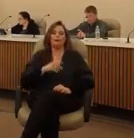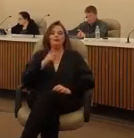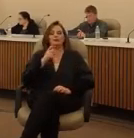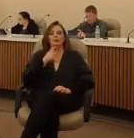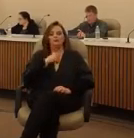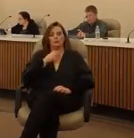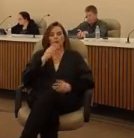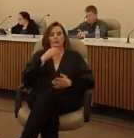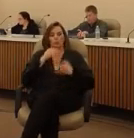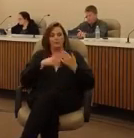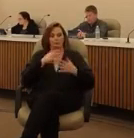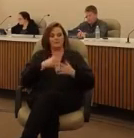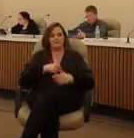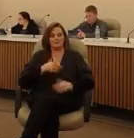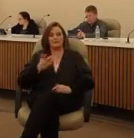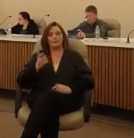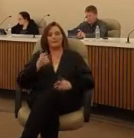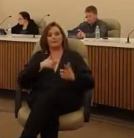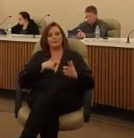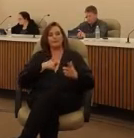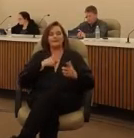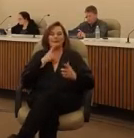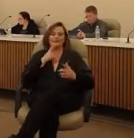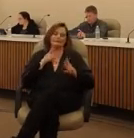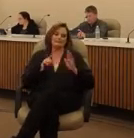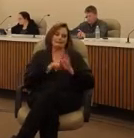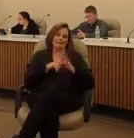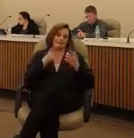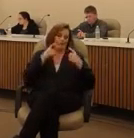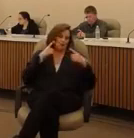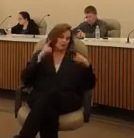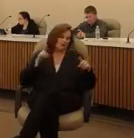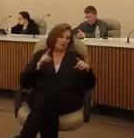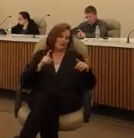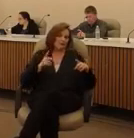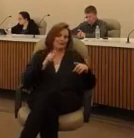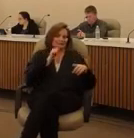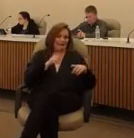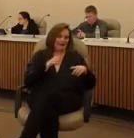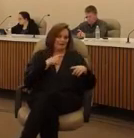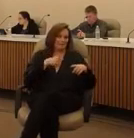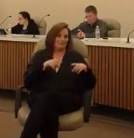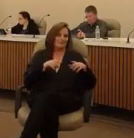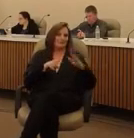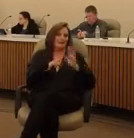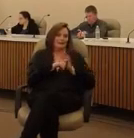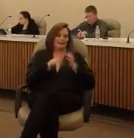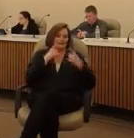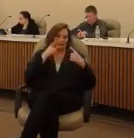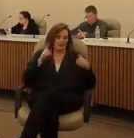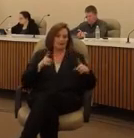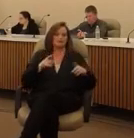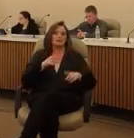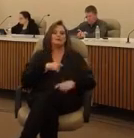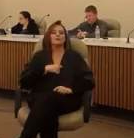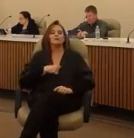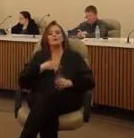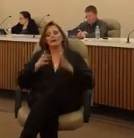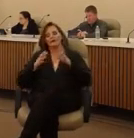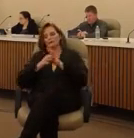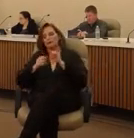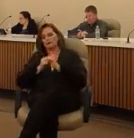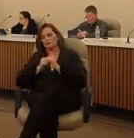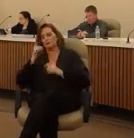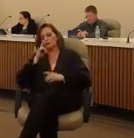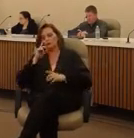purposes seeker, issues a negative declaration relation to the application. It